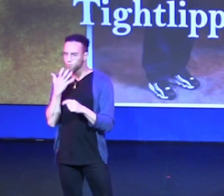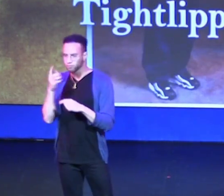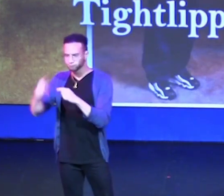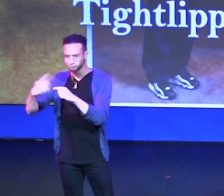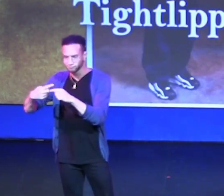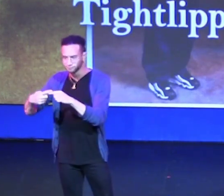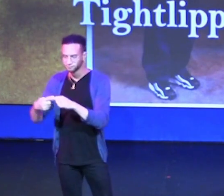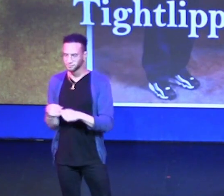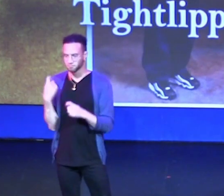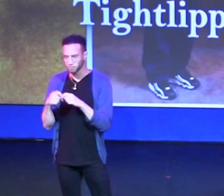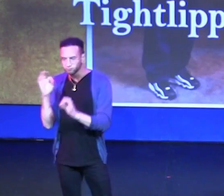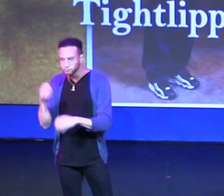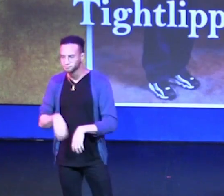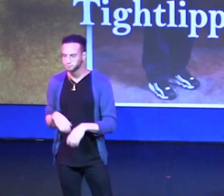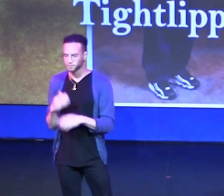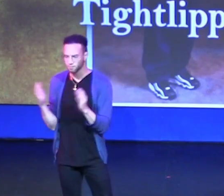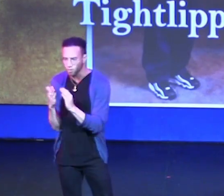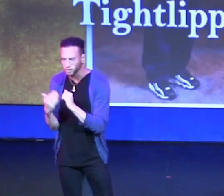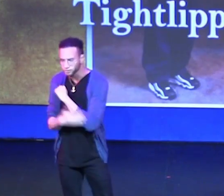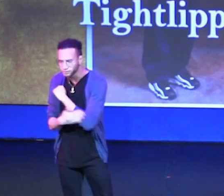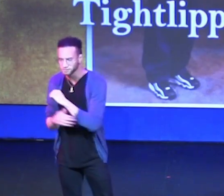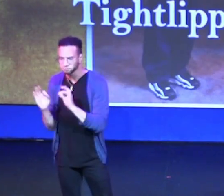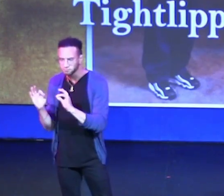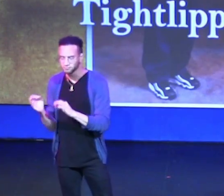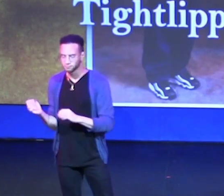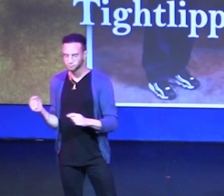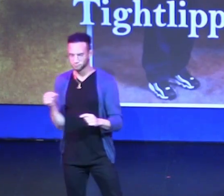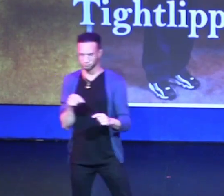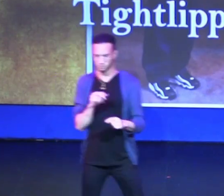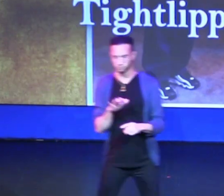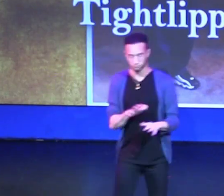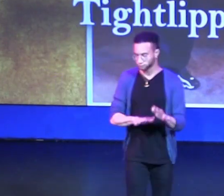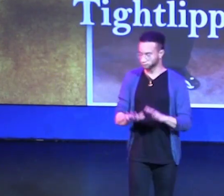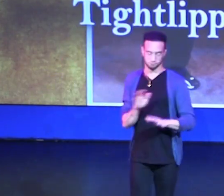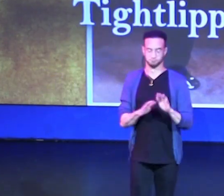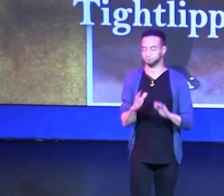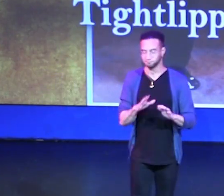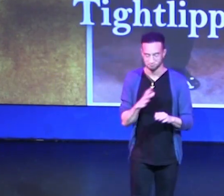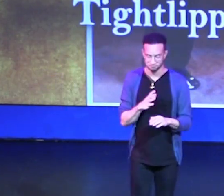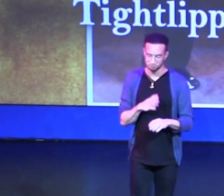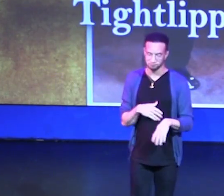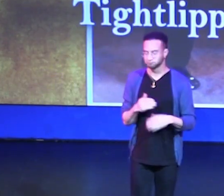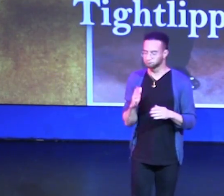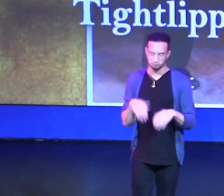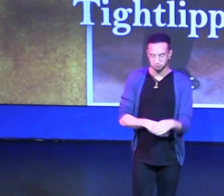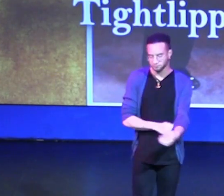It was nothing like the Dominican Republic. We didn't experience the Four Seasons. It was quiet and small. This was quite